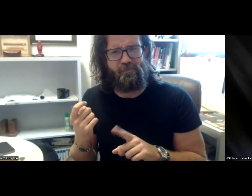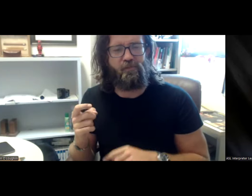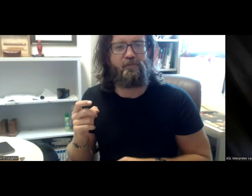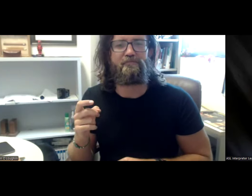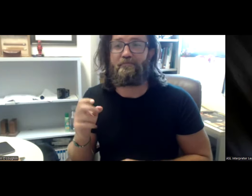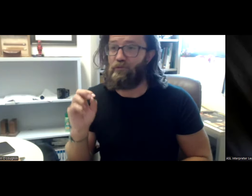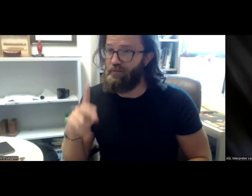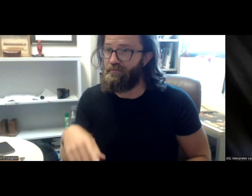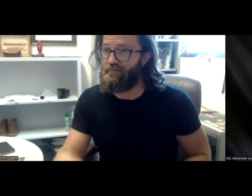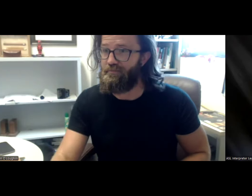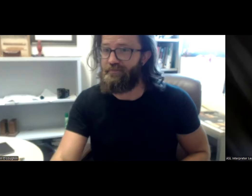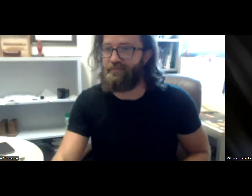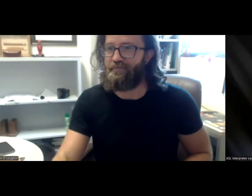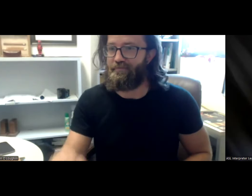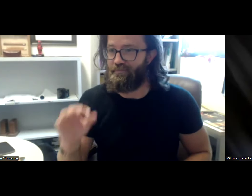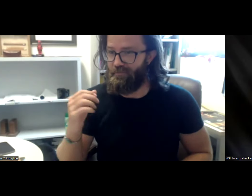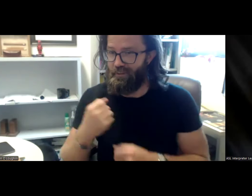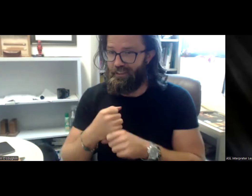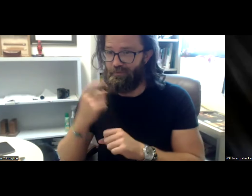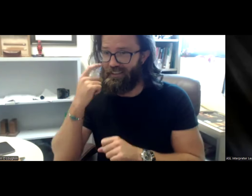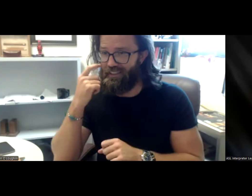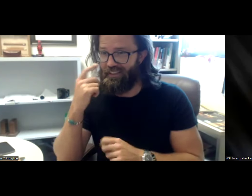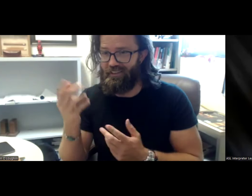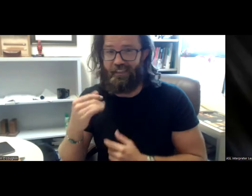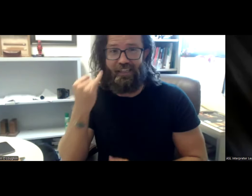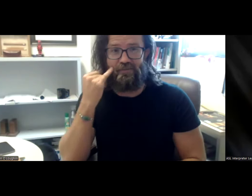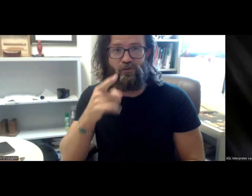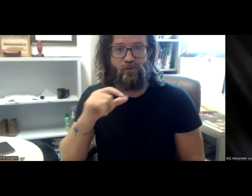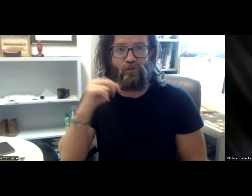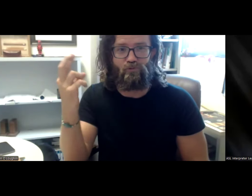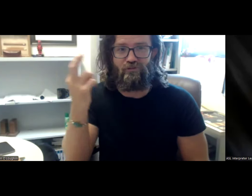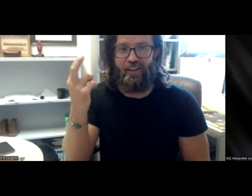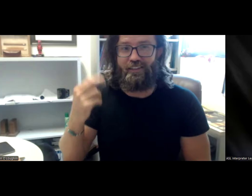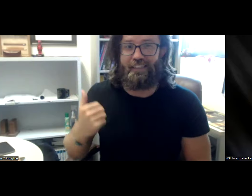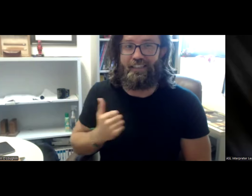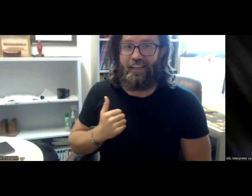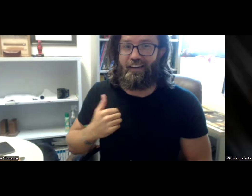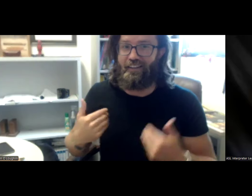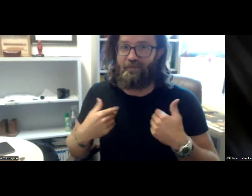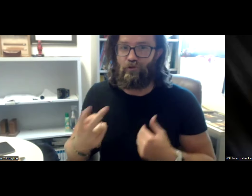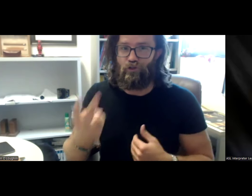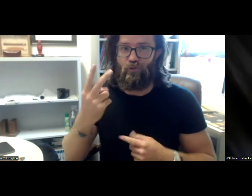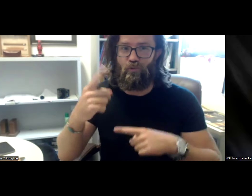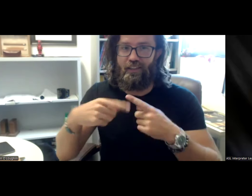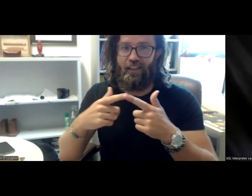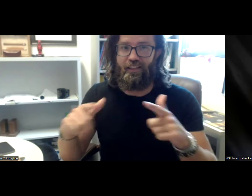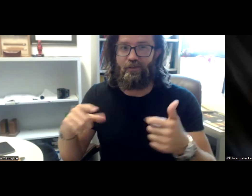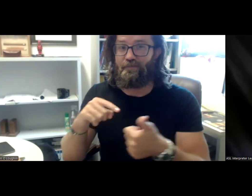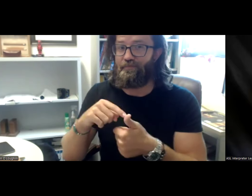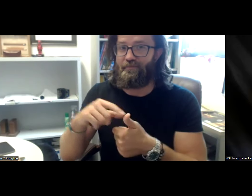to ask or something, you can ask me where that's from. Okay, does that make sense? If you didn't